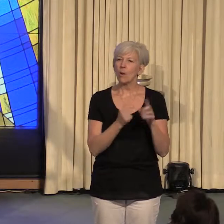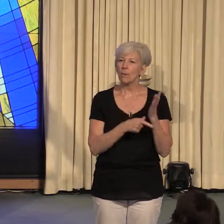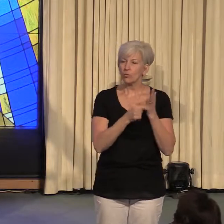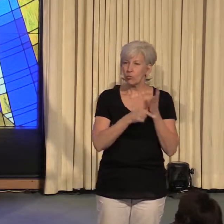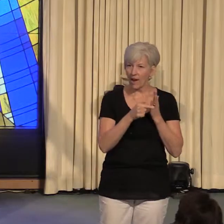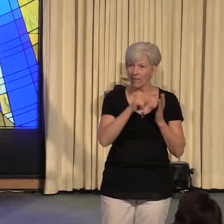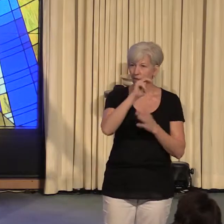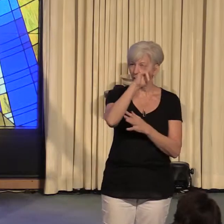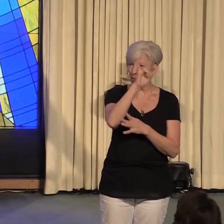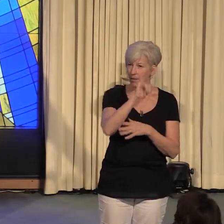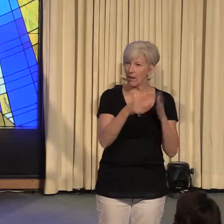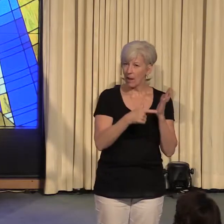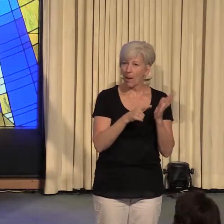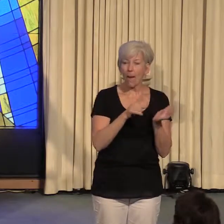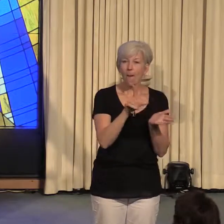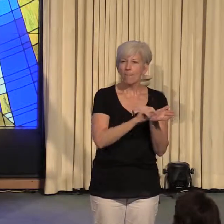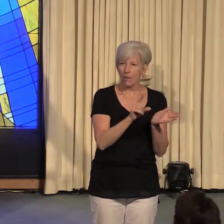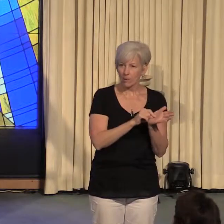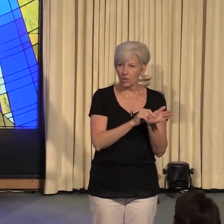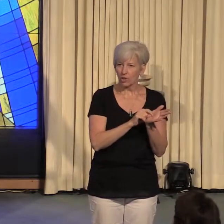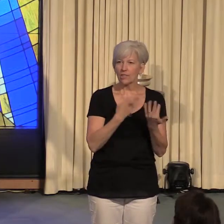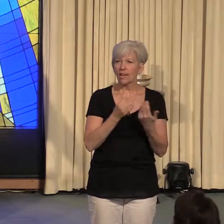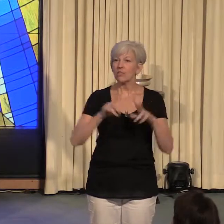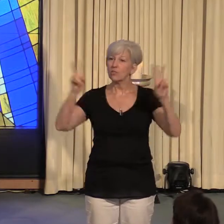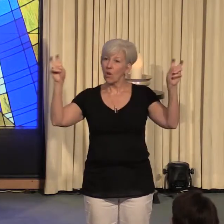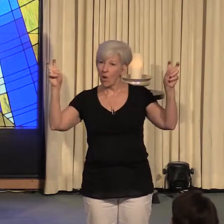ago called Bulletproof Soldiers.